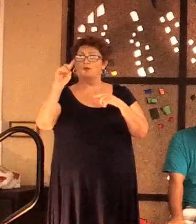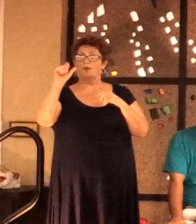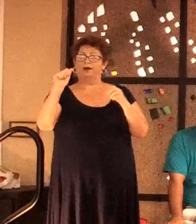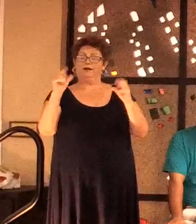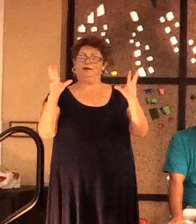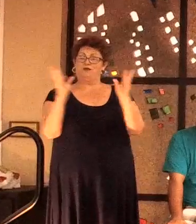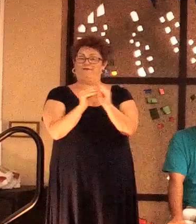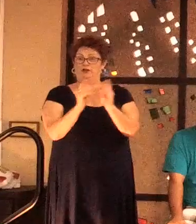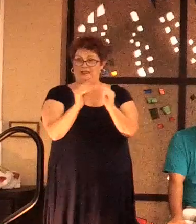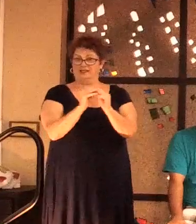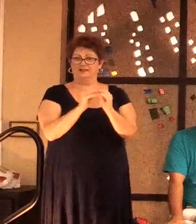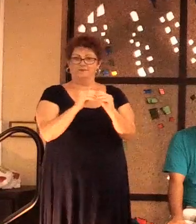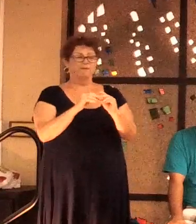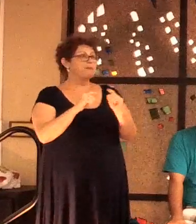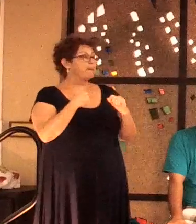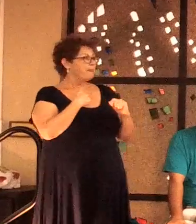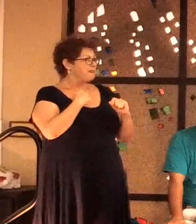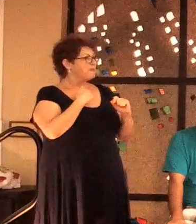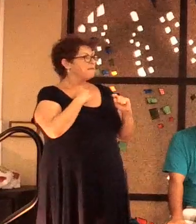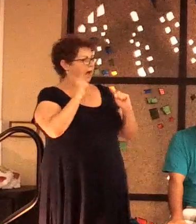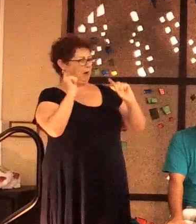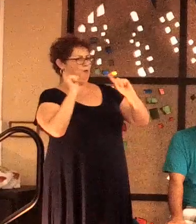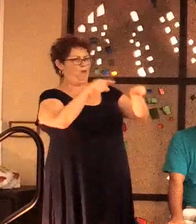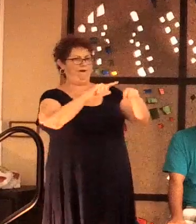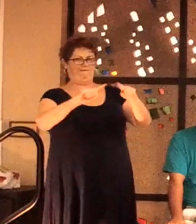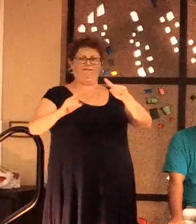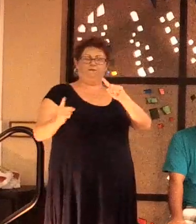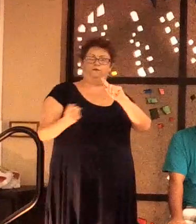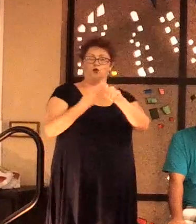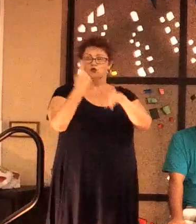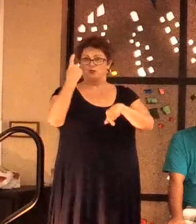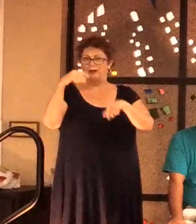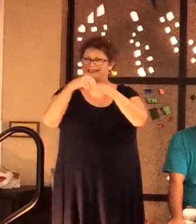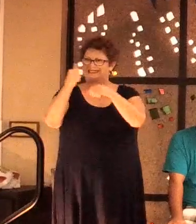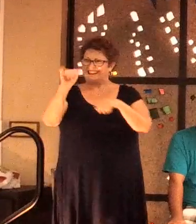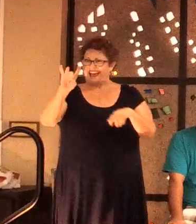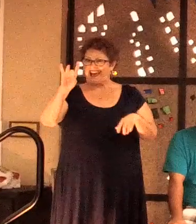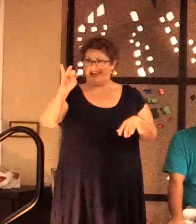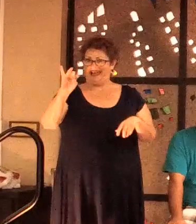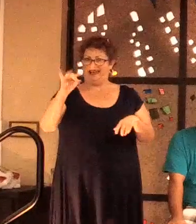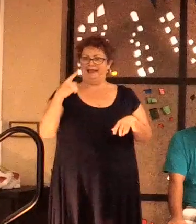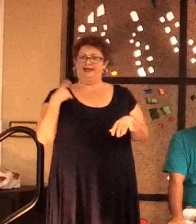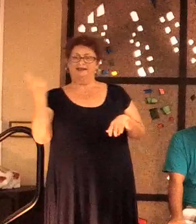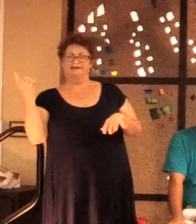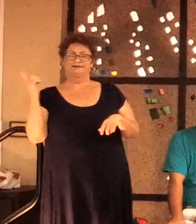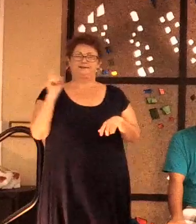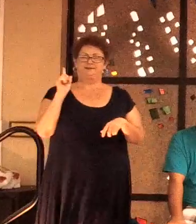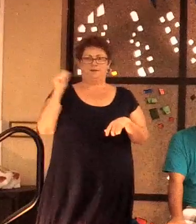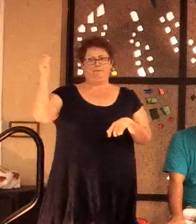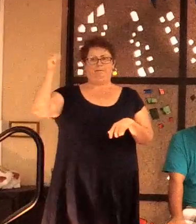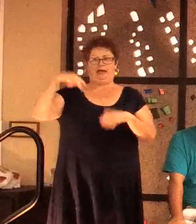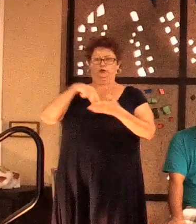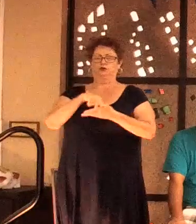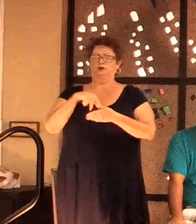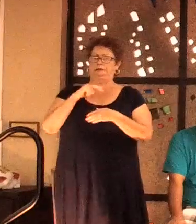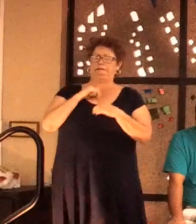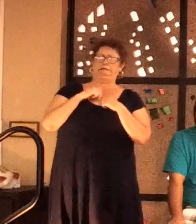As I talked about CODA conferences that I've been to, the first one that I went was in